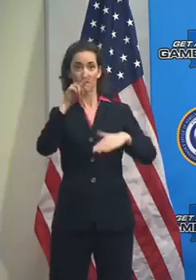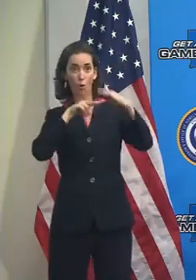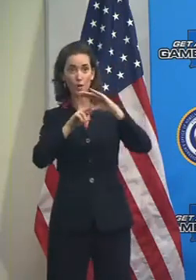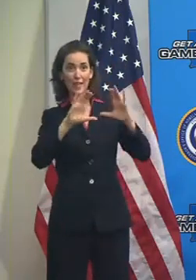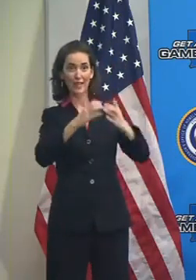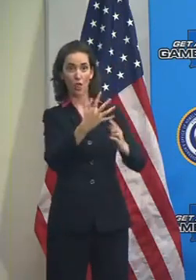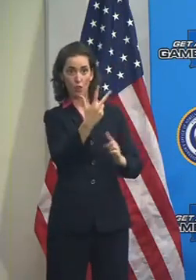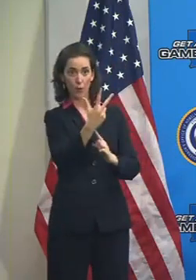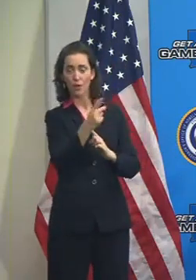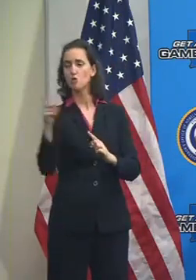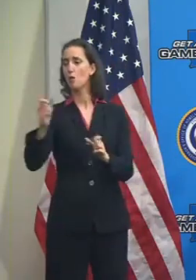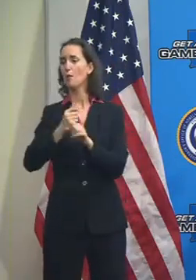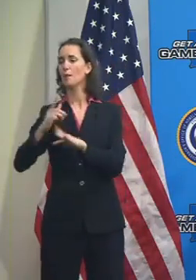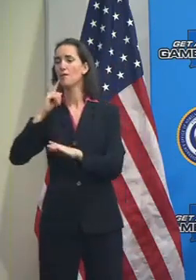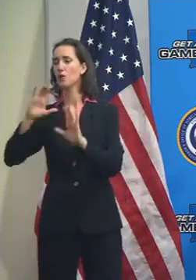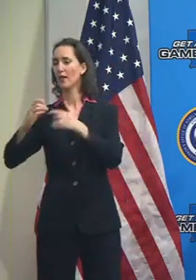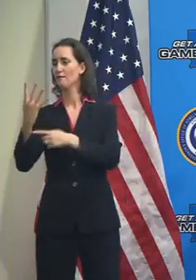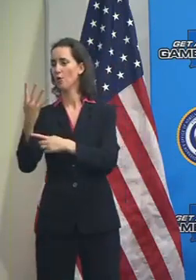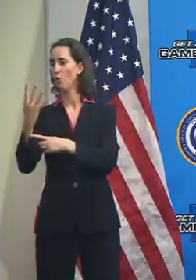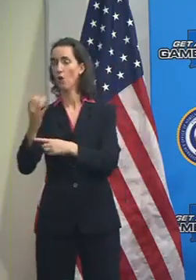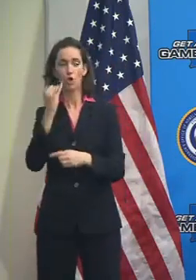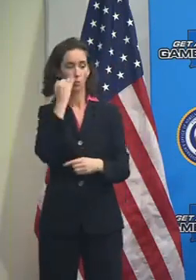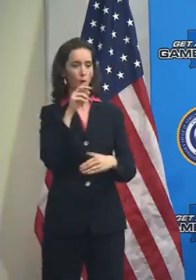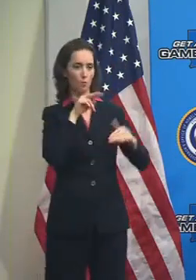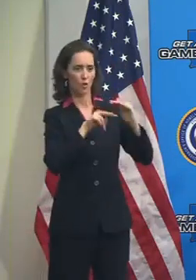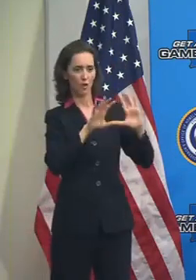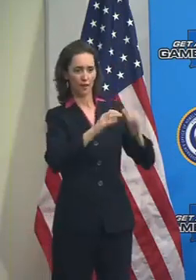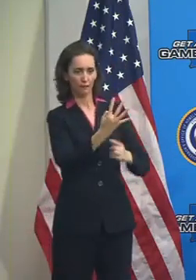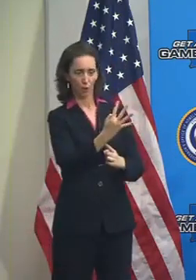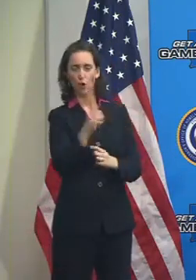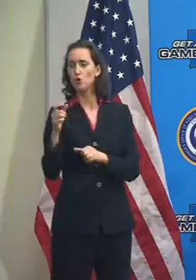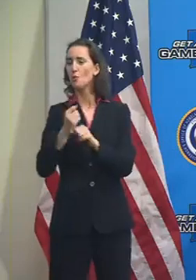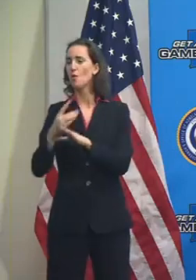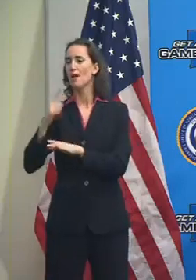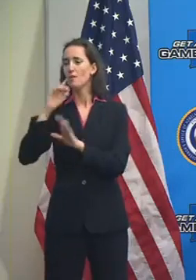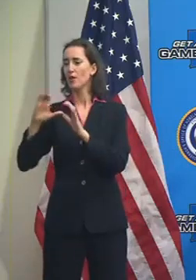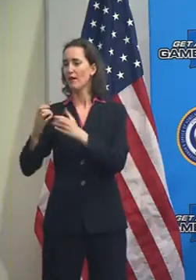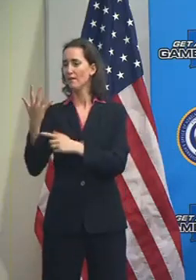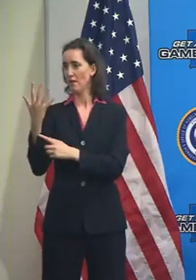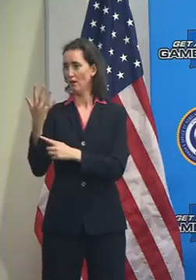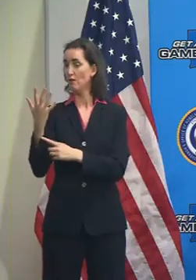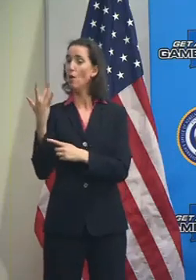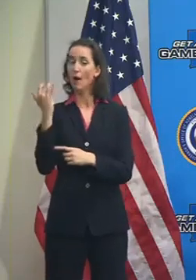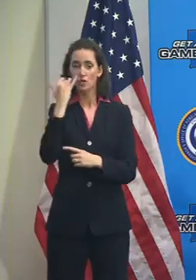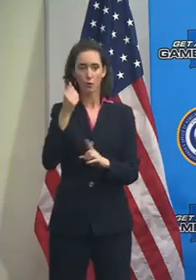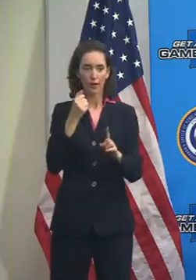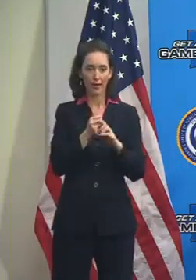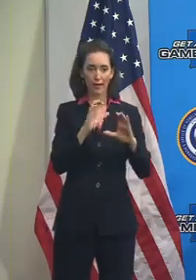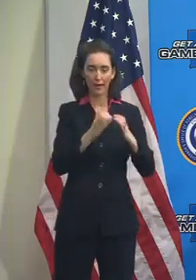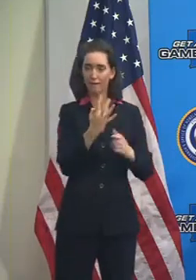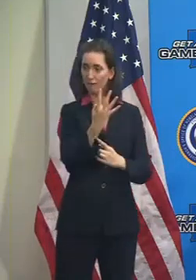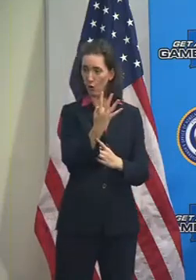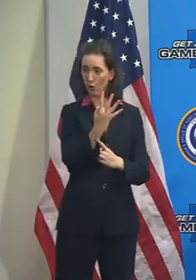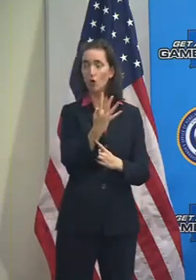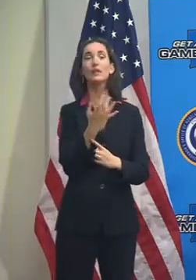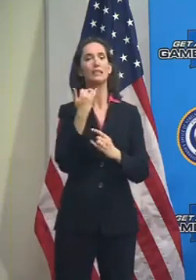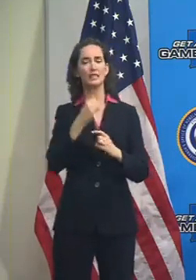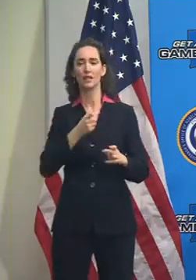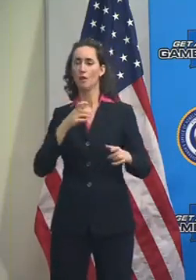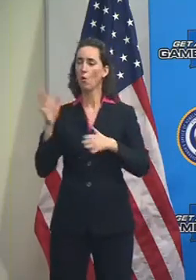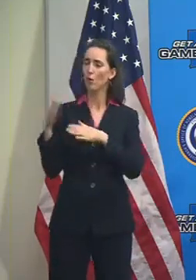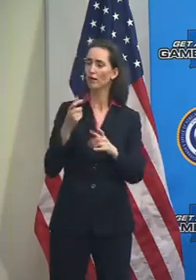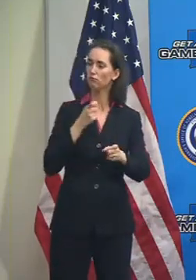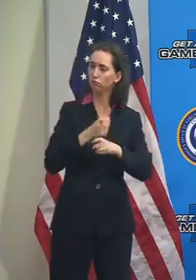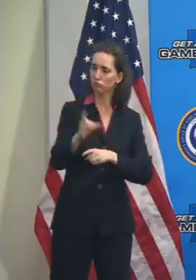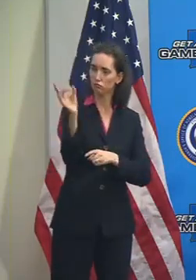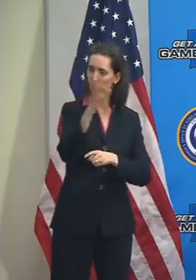if it were to weaken to that point, the wind damage still would be extensive. The surge would still be at the same levels. The